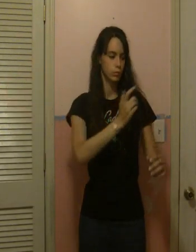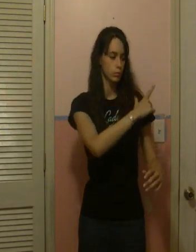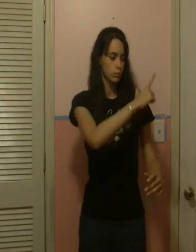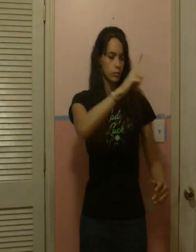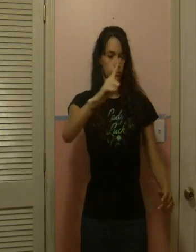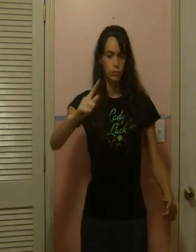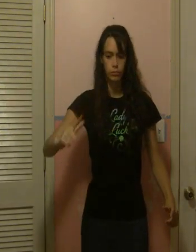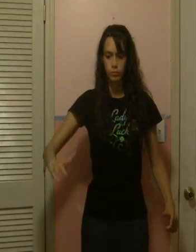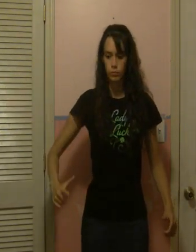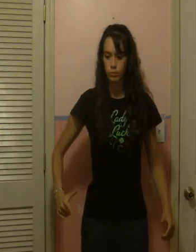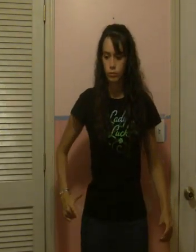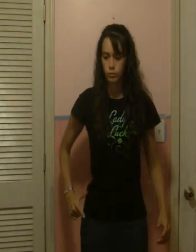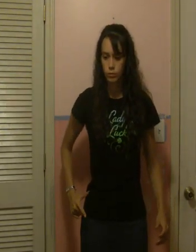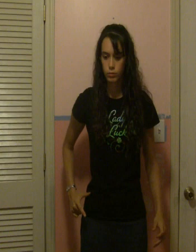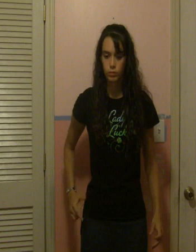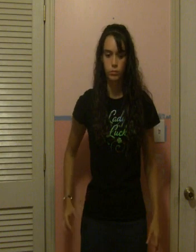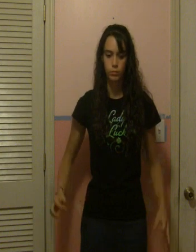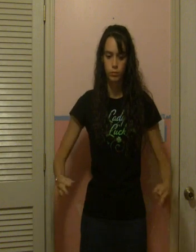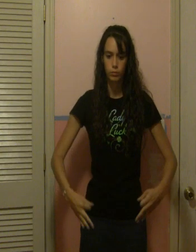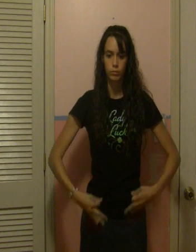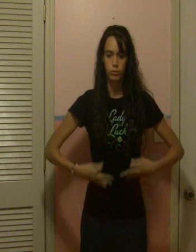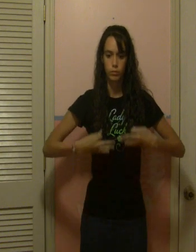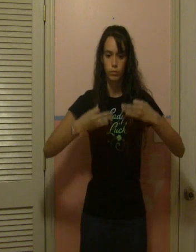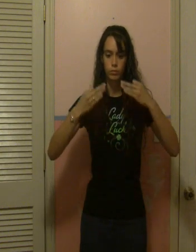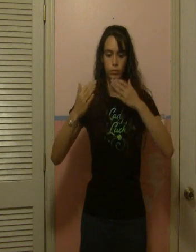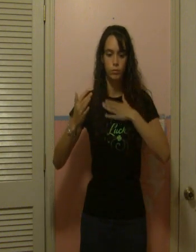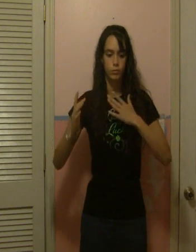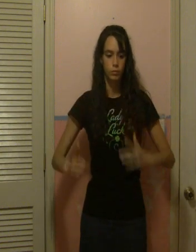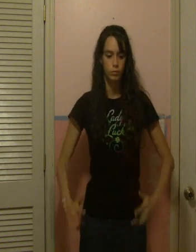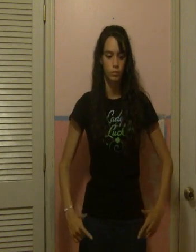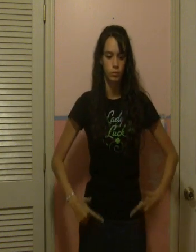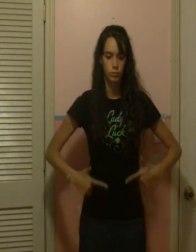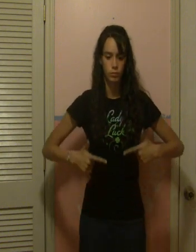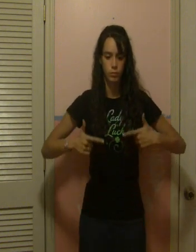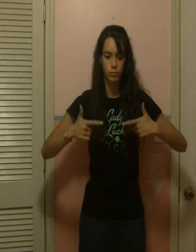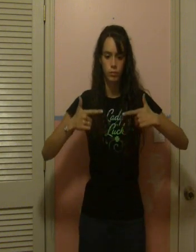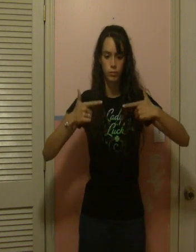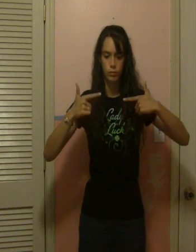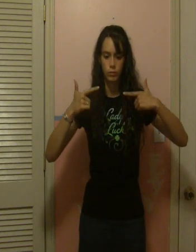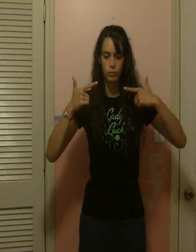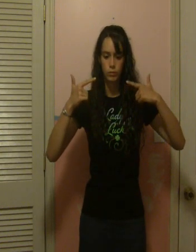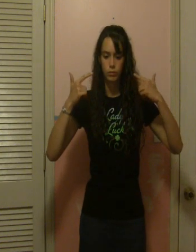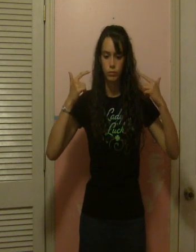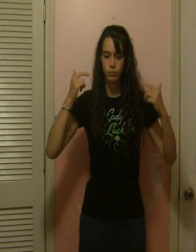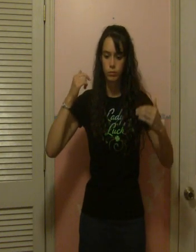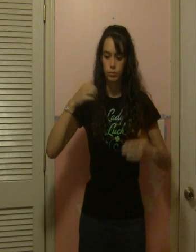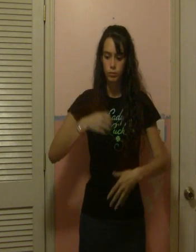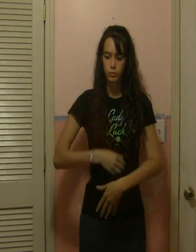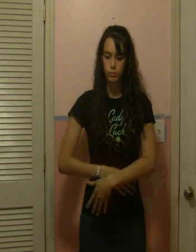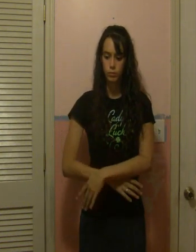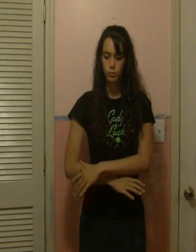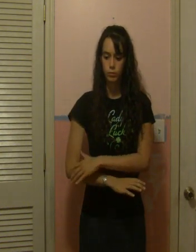me, Lord, to leave all of my life Through